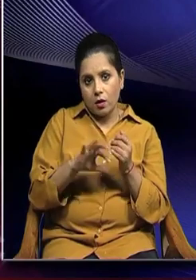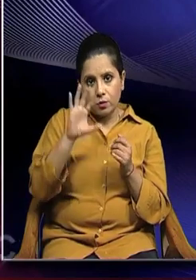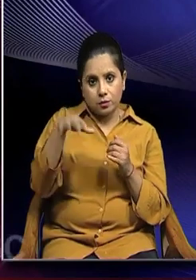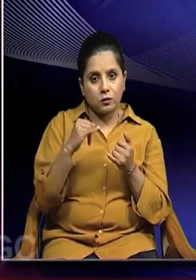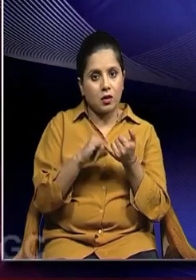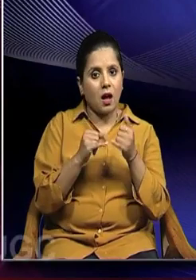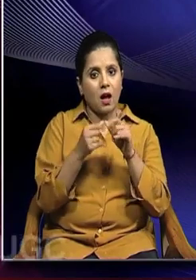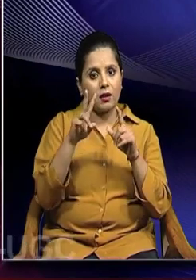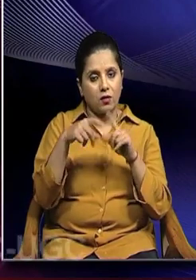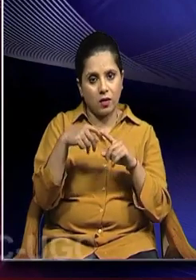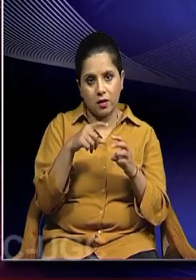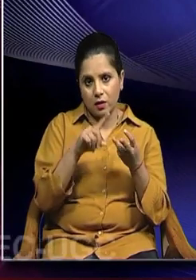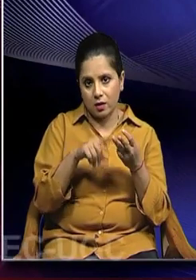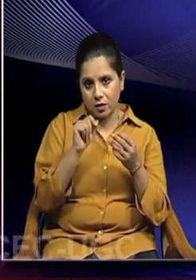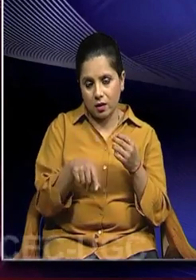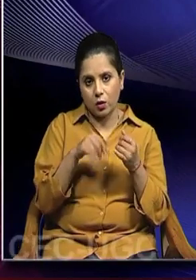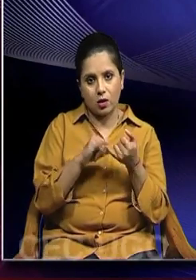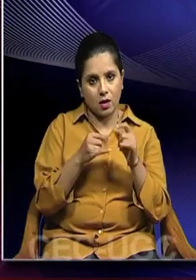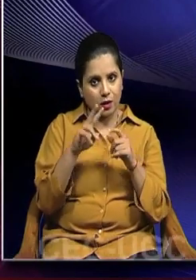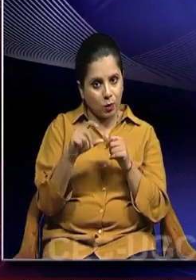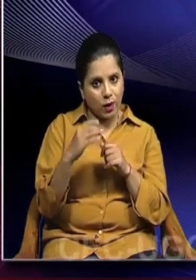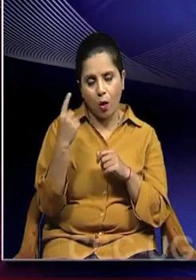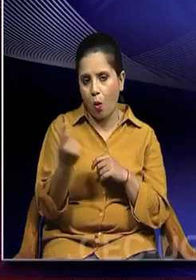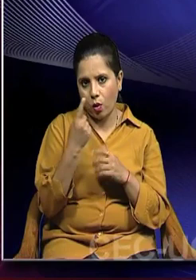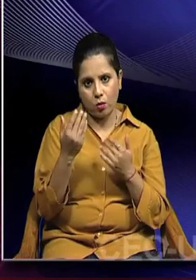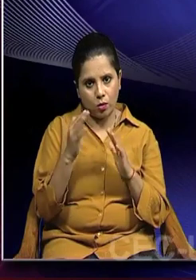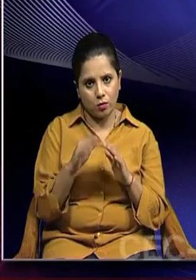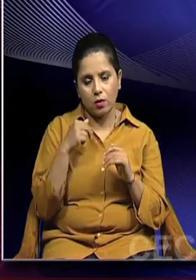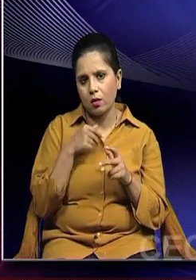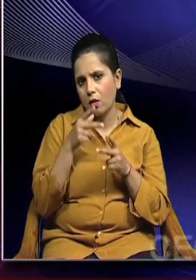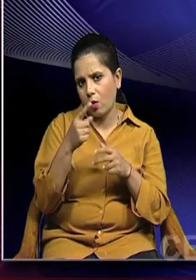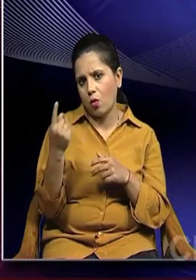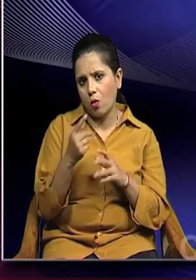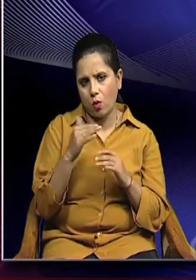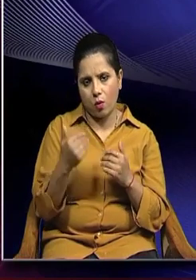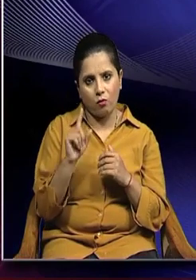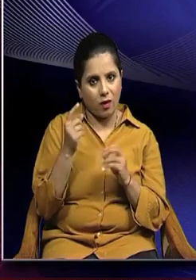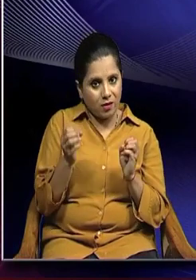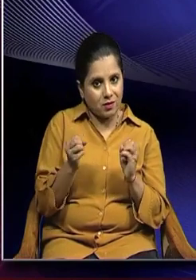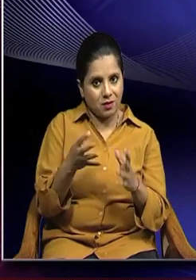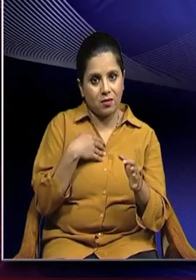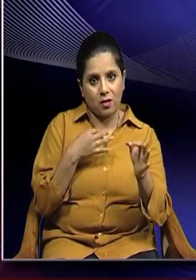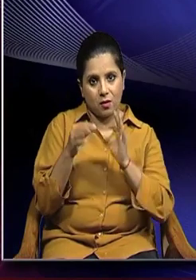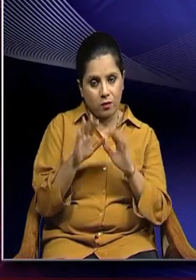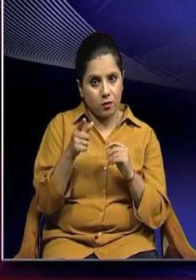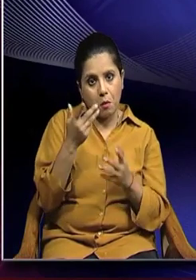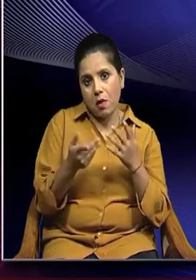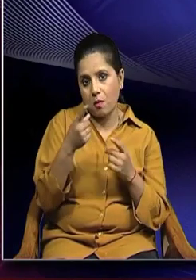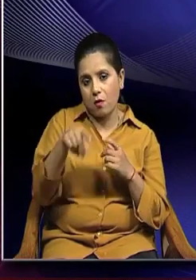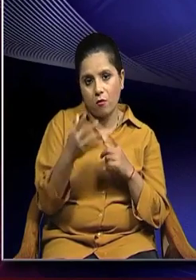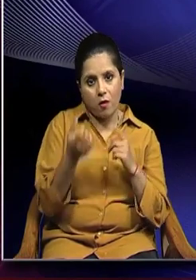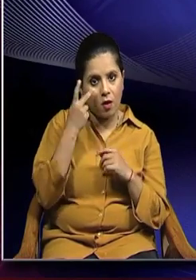sattvic types, and it can be sattvic types only. This is what I was telling you at the very outset, that you may find